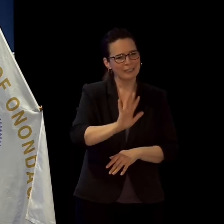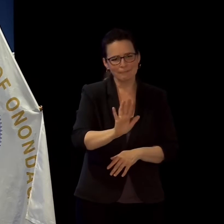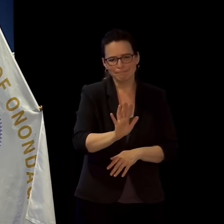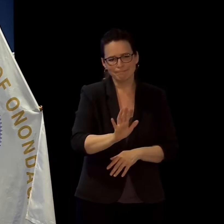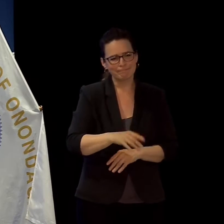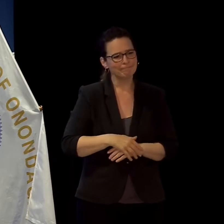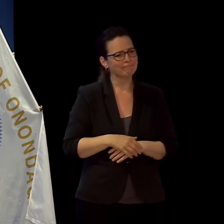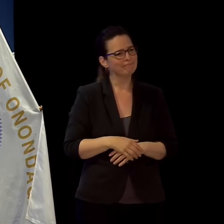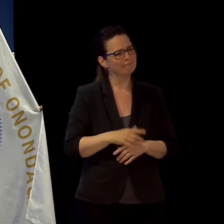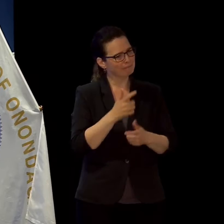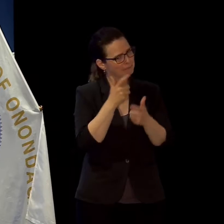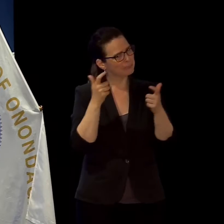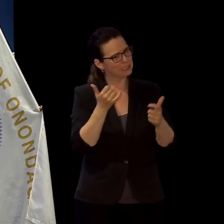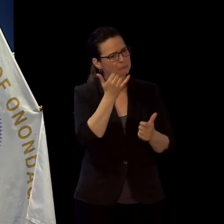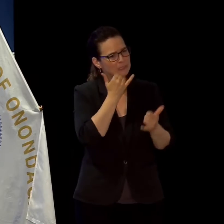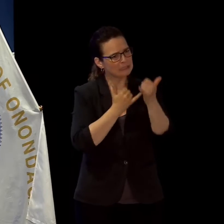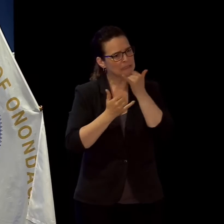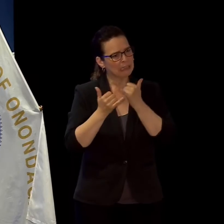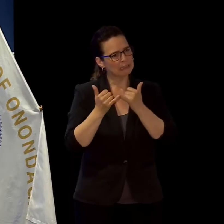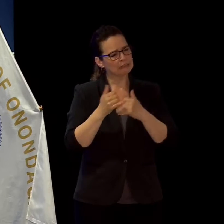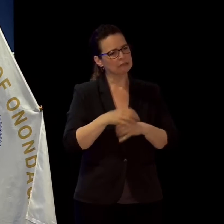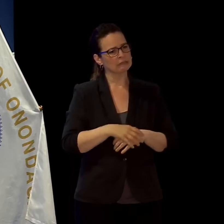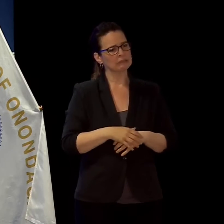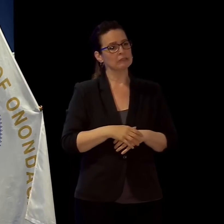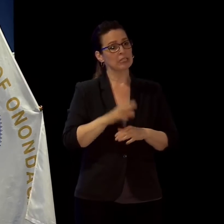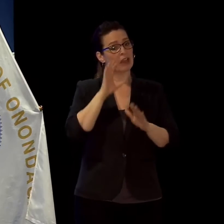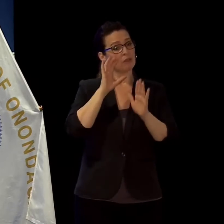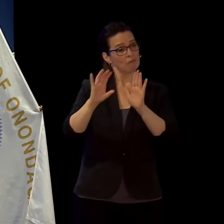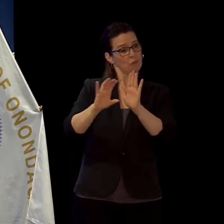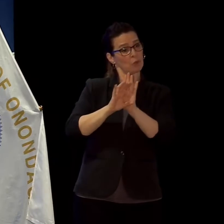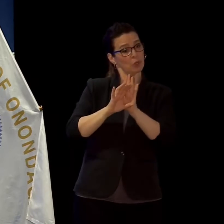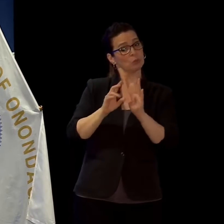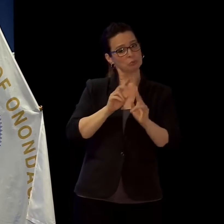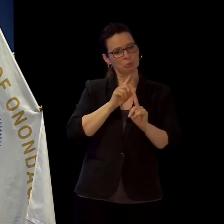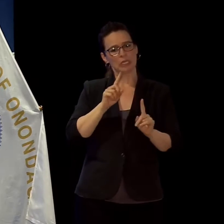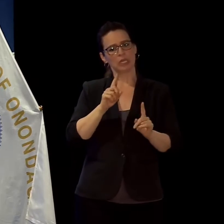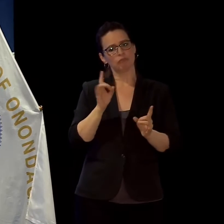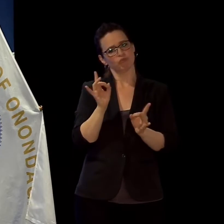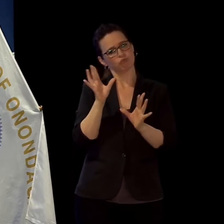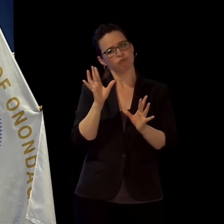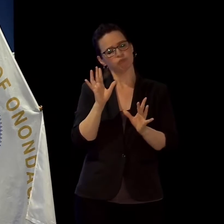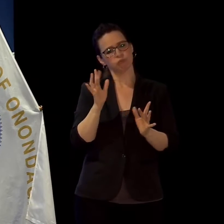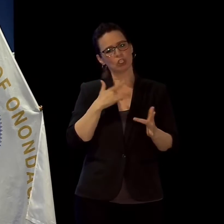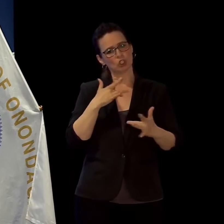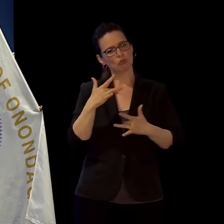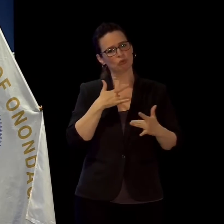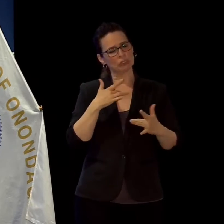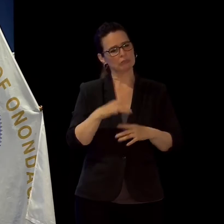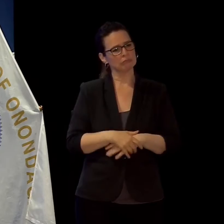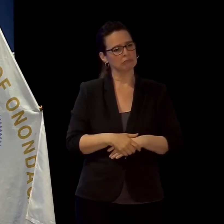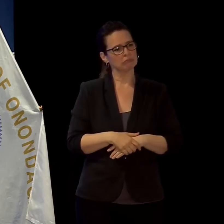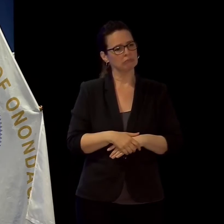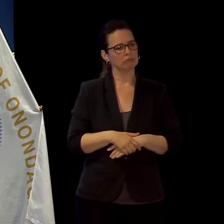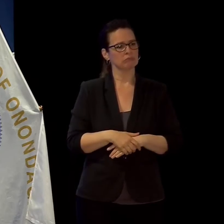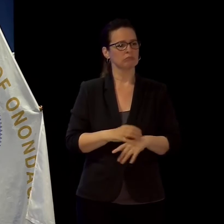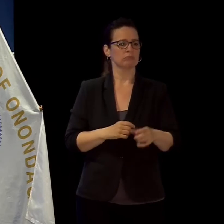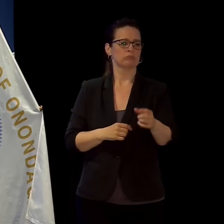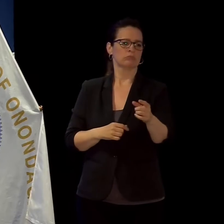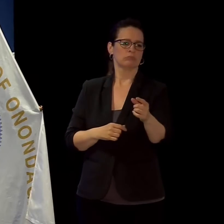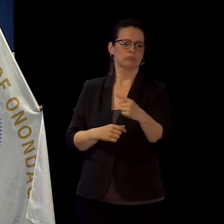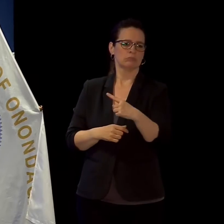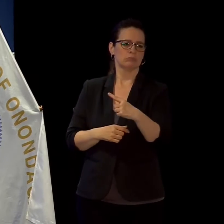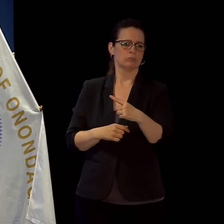big mistake made by the young man, and the photo was very troubling. You mentioned on Monday that your